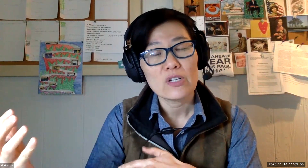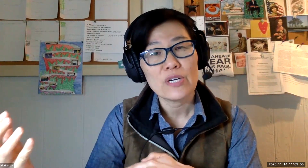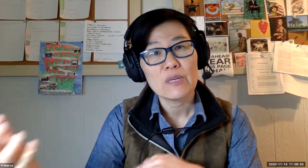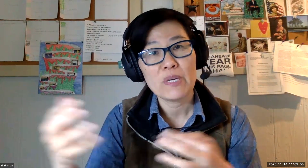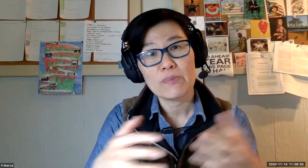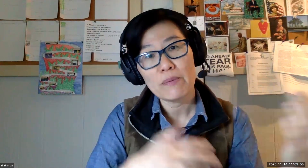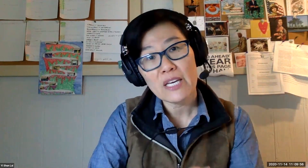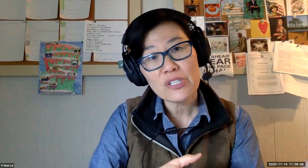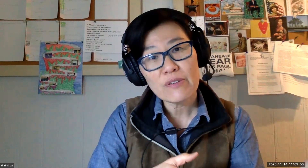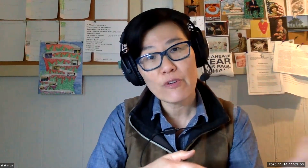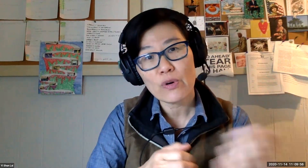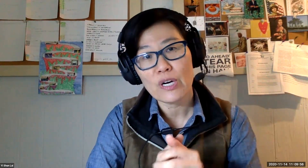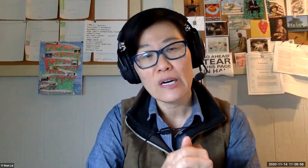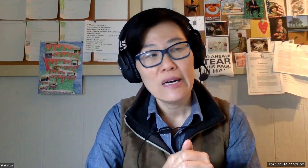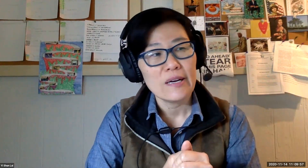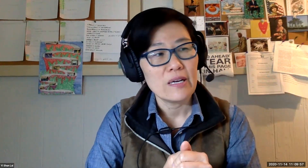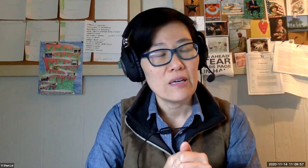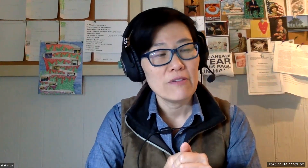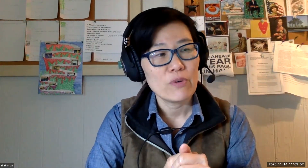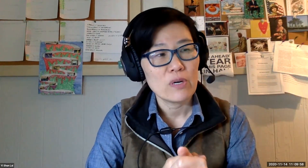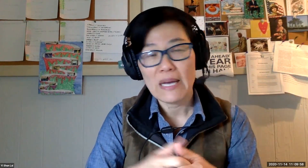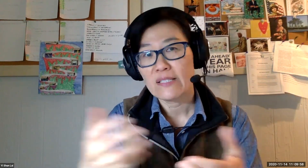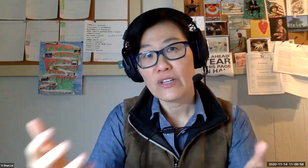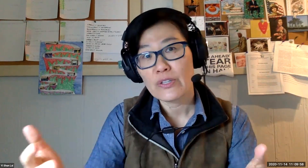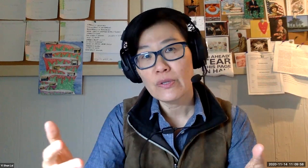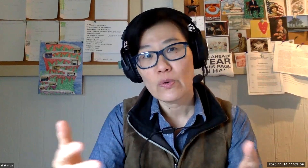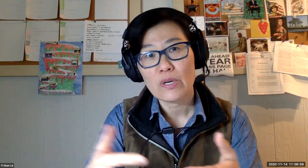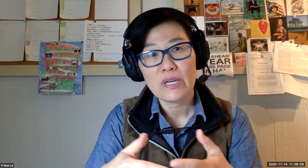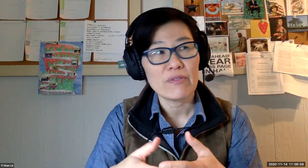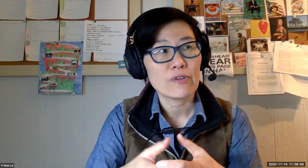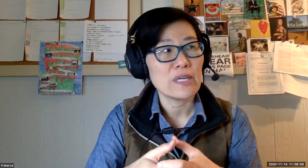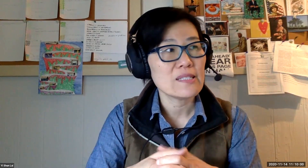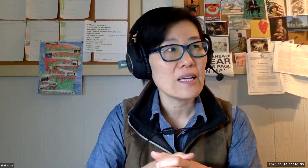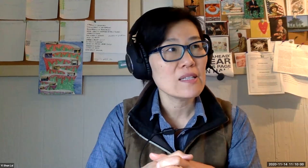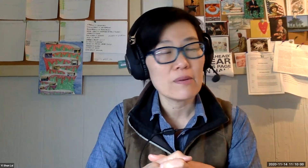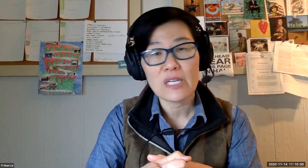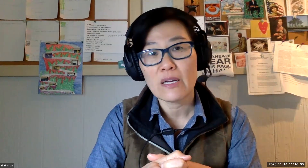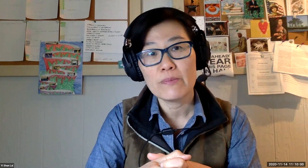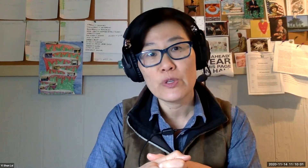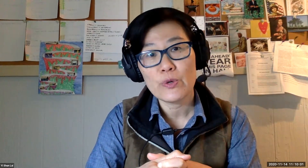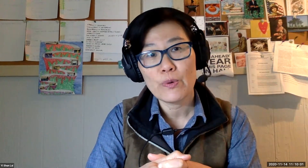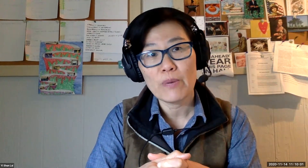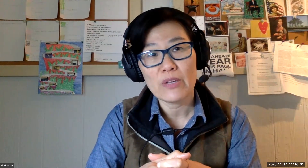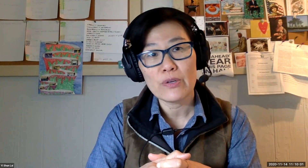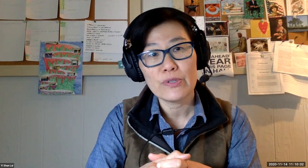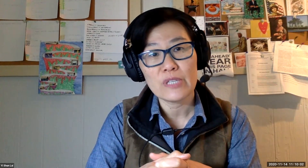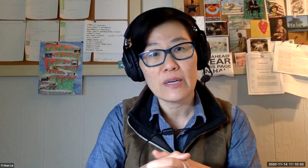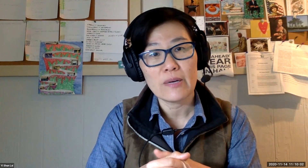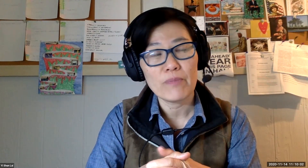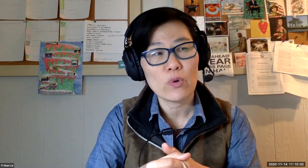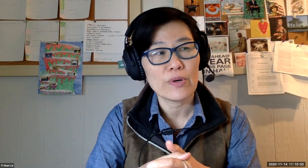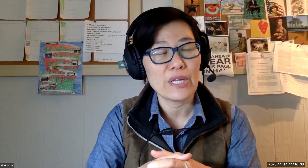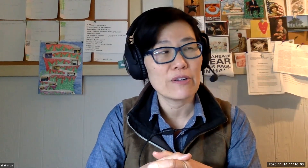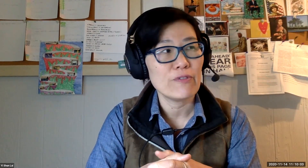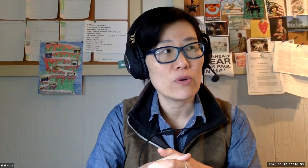you are trying to pitch a publication for a magazine article or even for an essay. Sometimes you might use